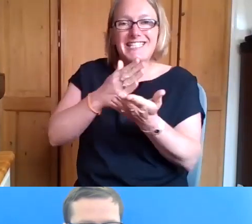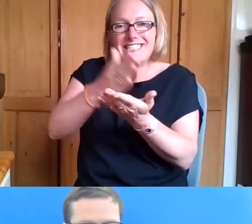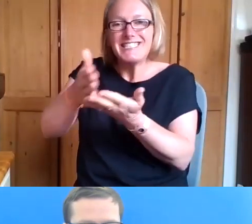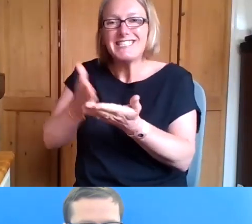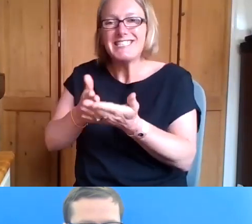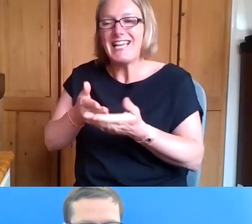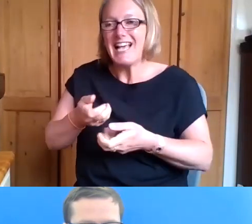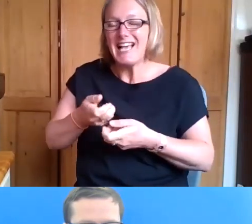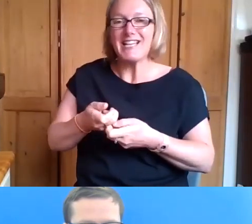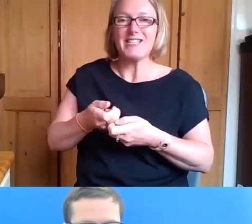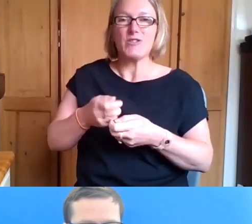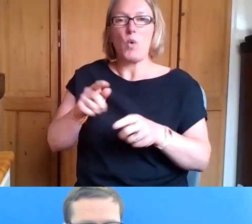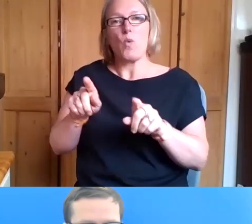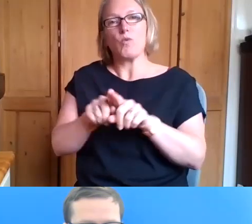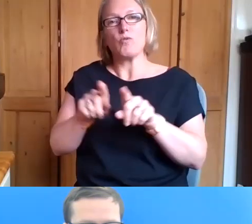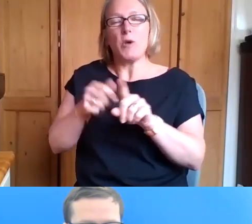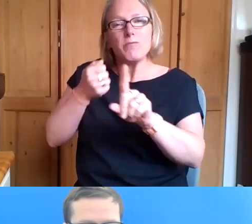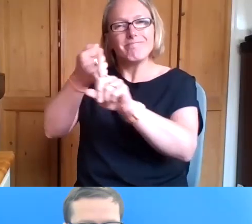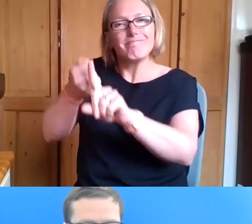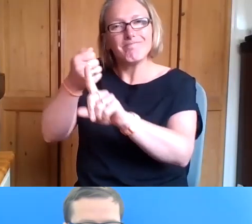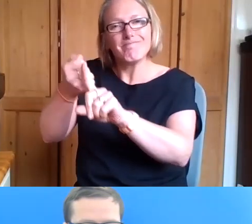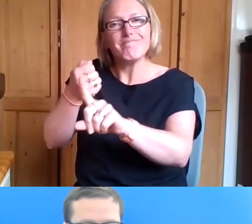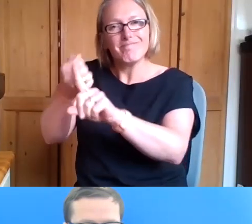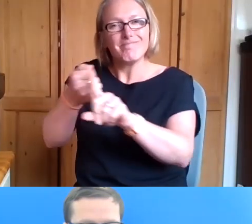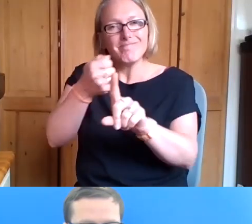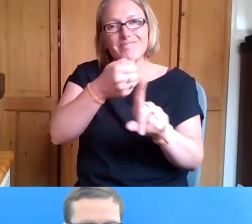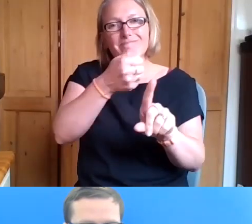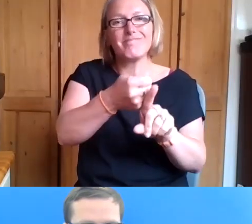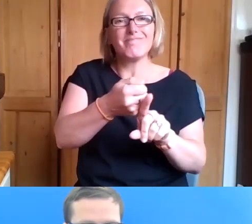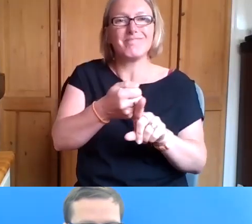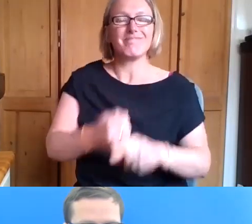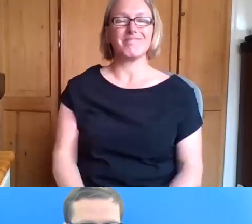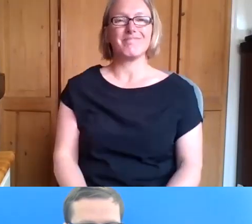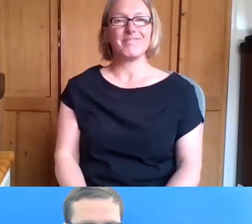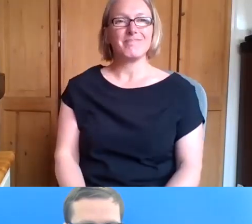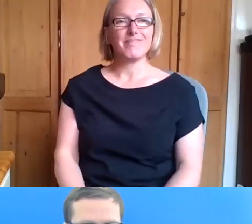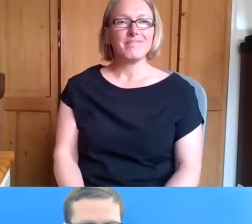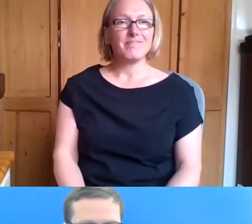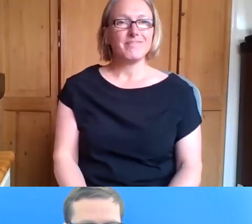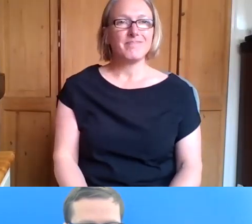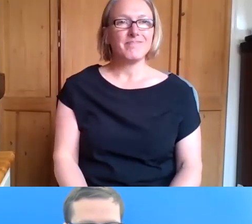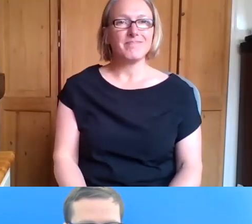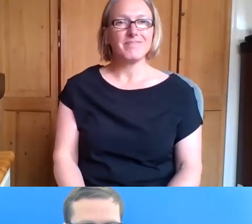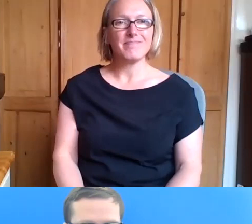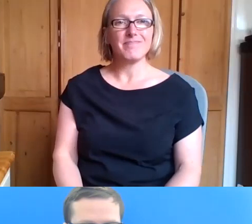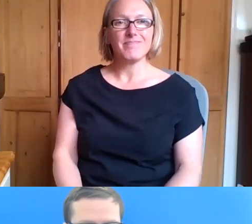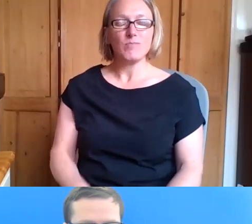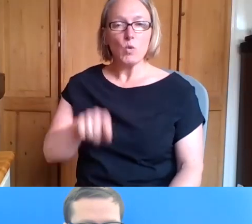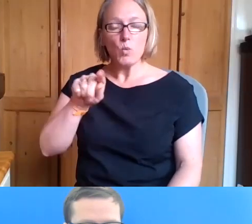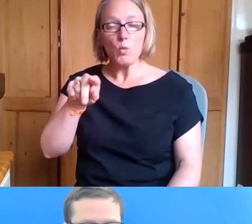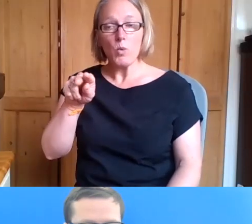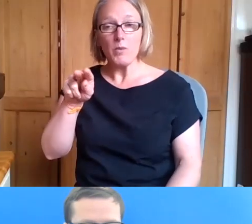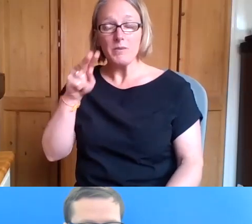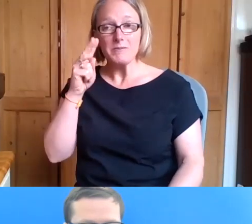each other and helping each other through the roller coaster ride of parenting. So as you will see, I am